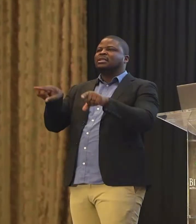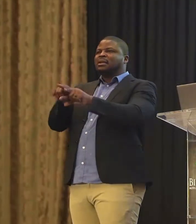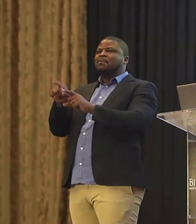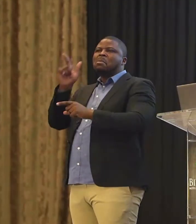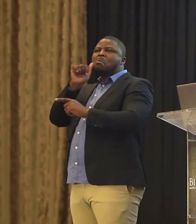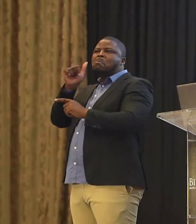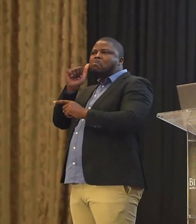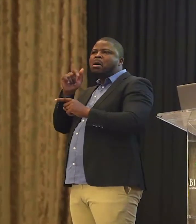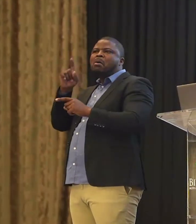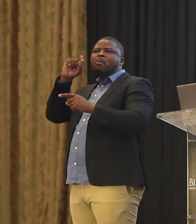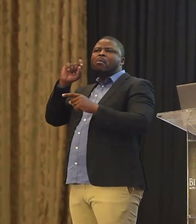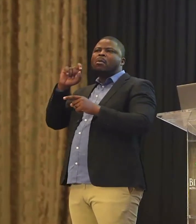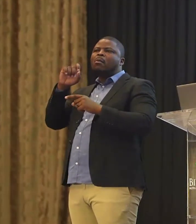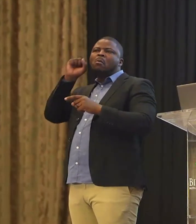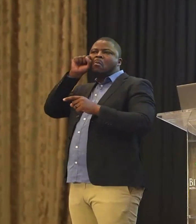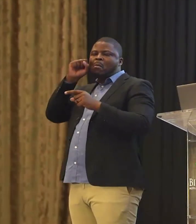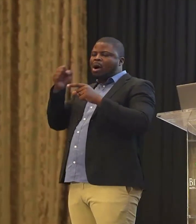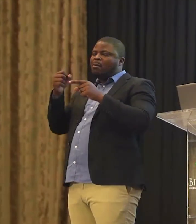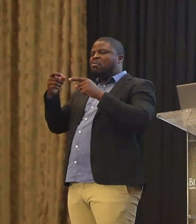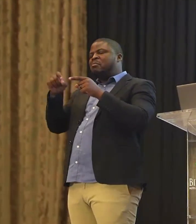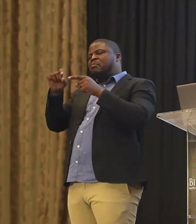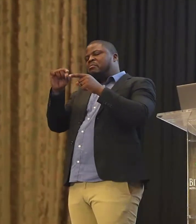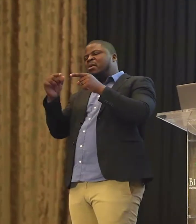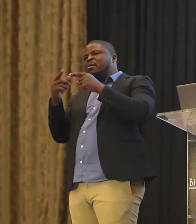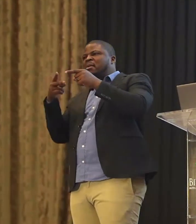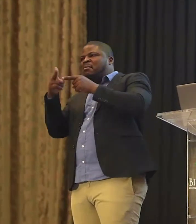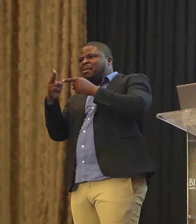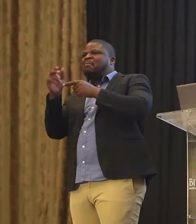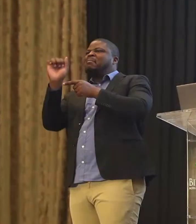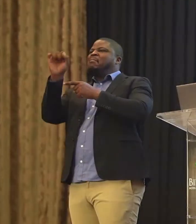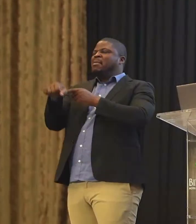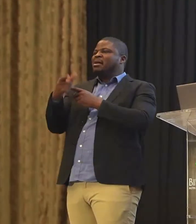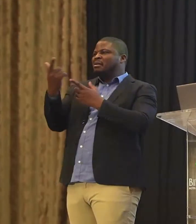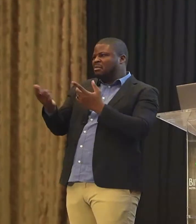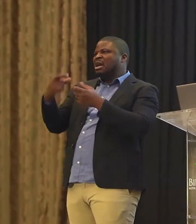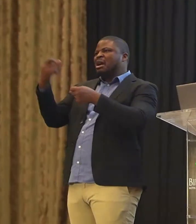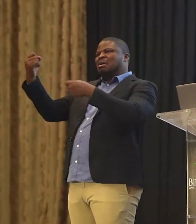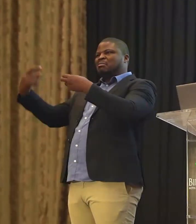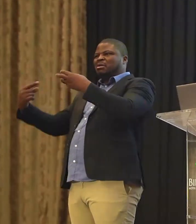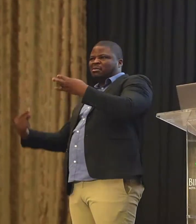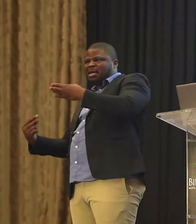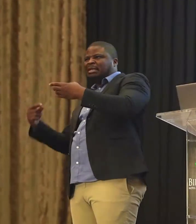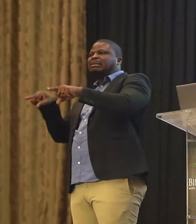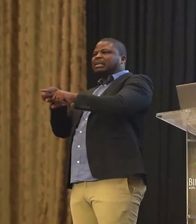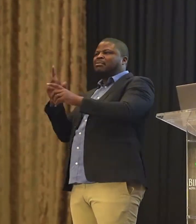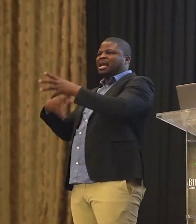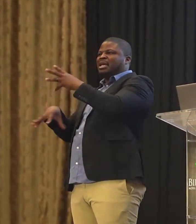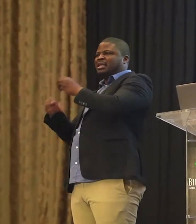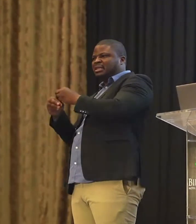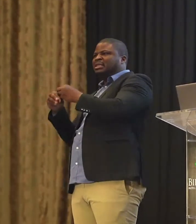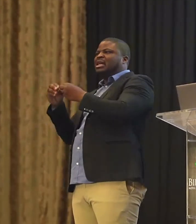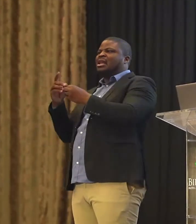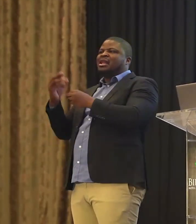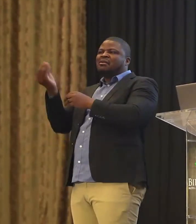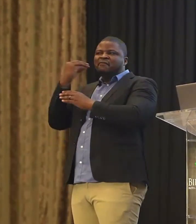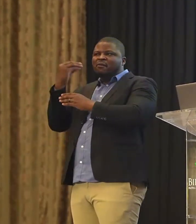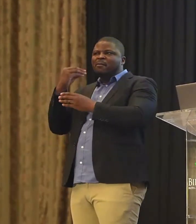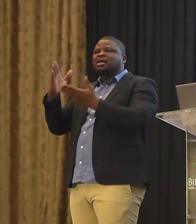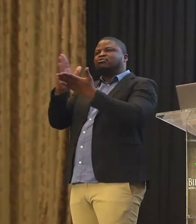circumcision, as well as looking at the workforce, the pay educators, and also offering other additional material, which has been listed there.